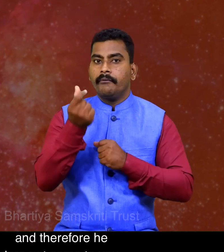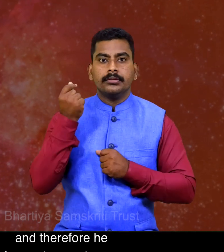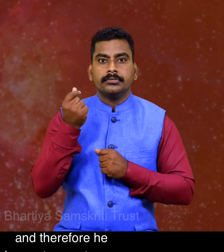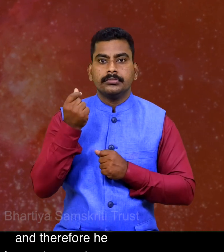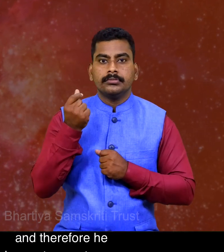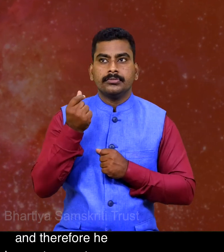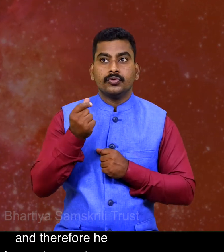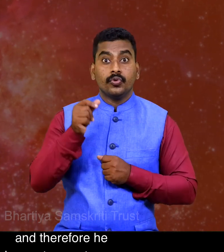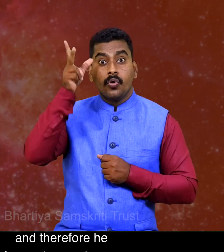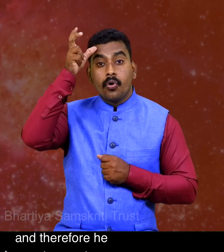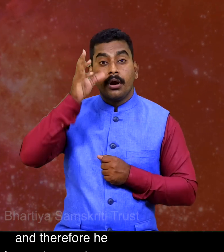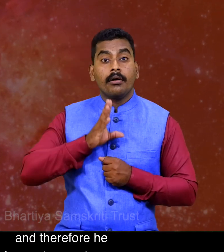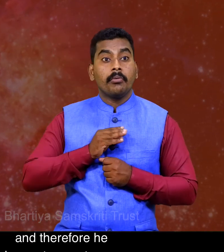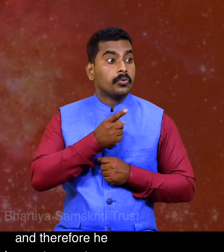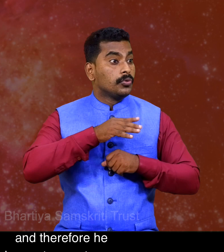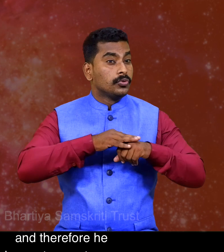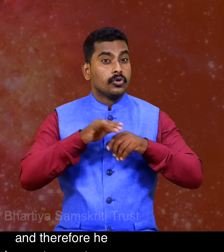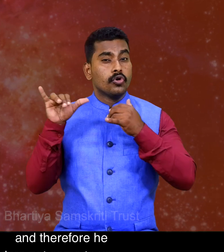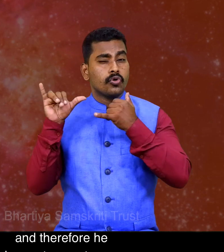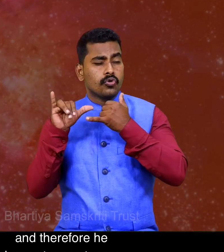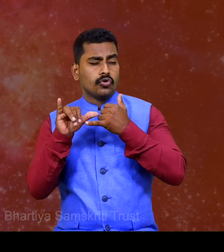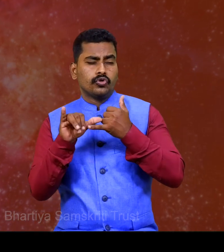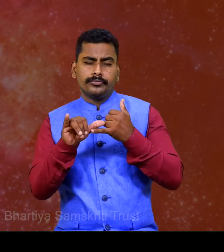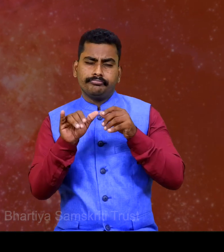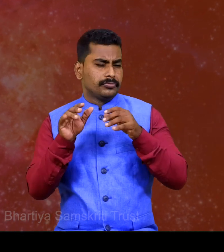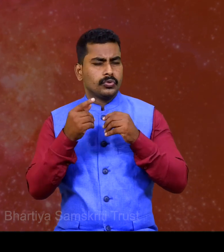and therefore he dare not come to you.